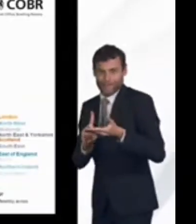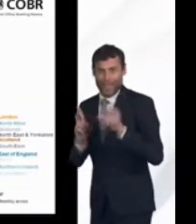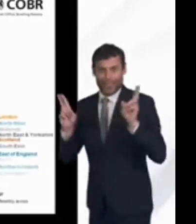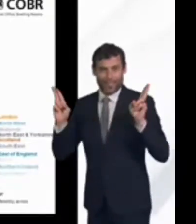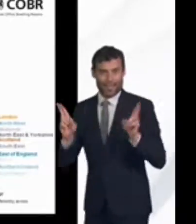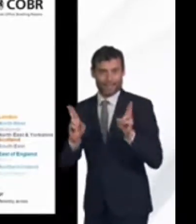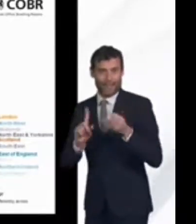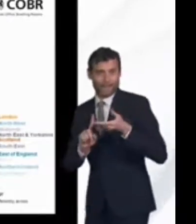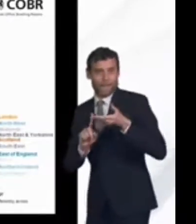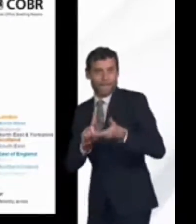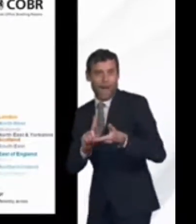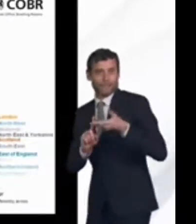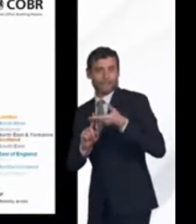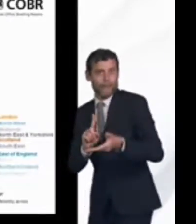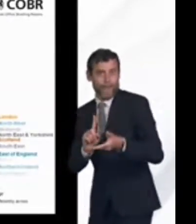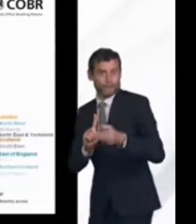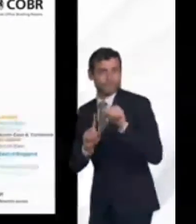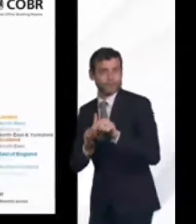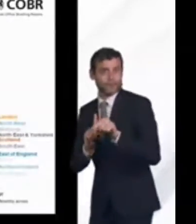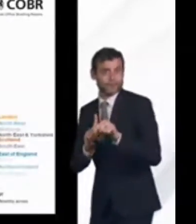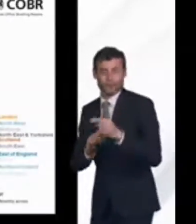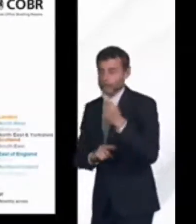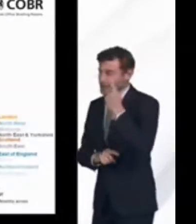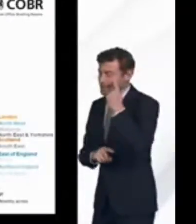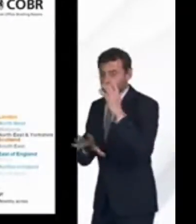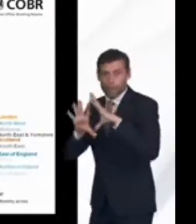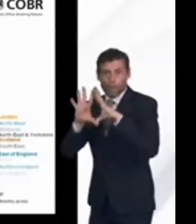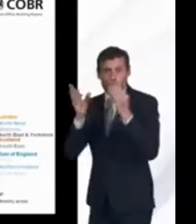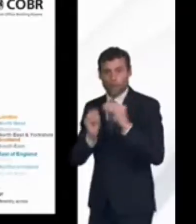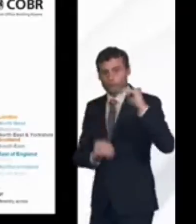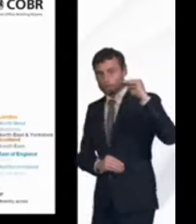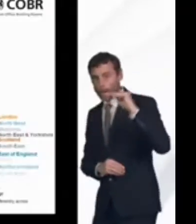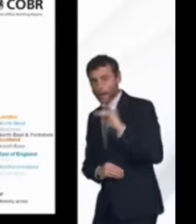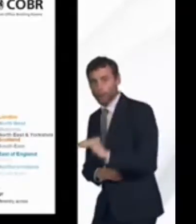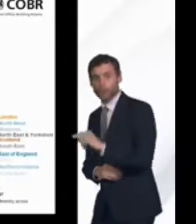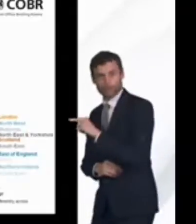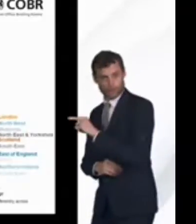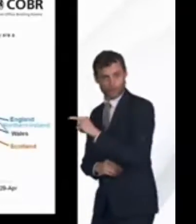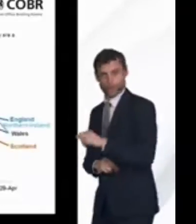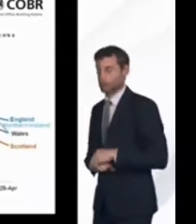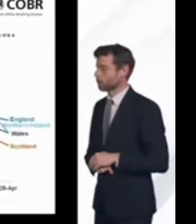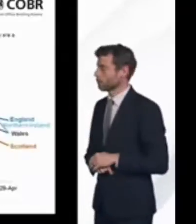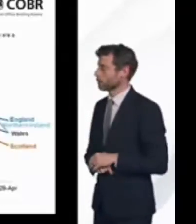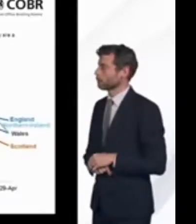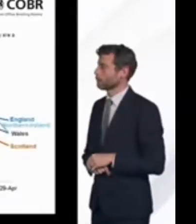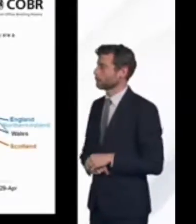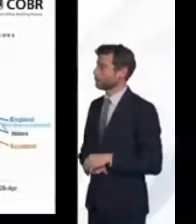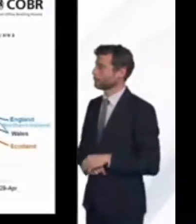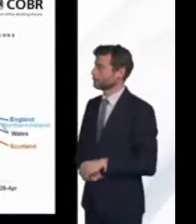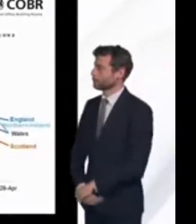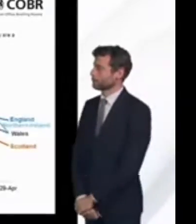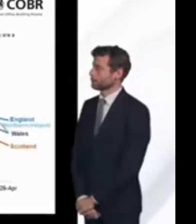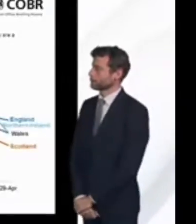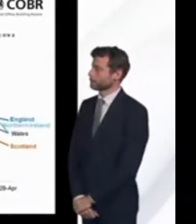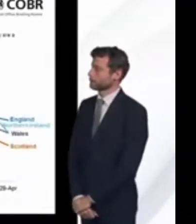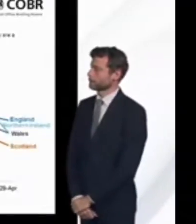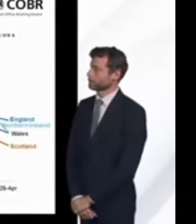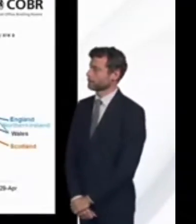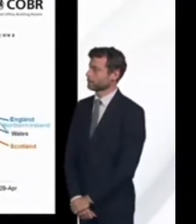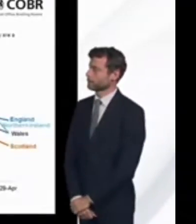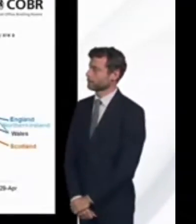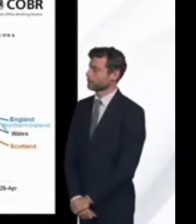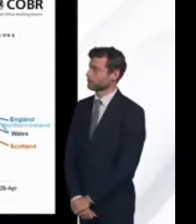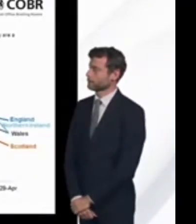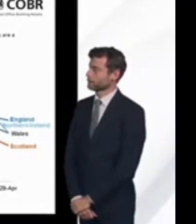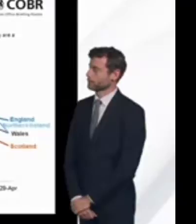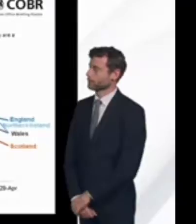way across the nation. But you can see the trend here to decrease. That in turn leads to the question of how do you get